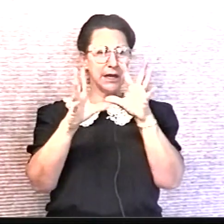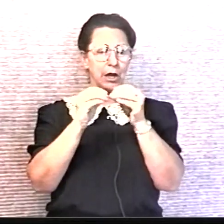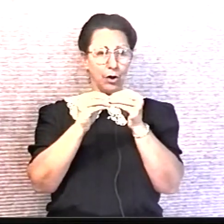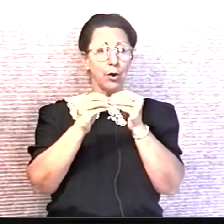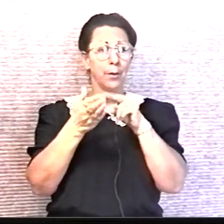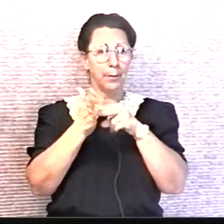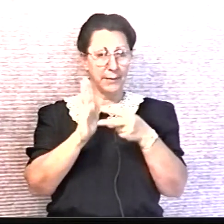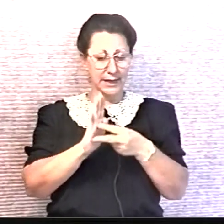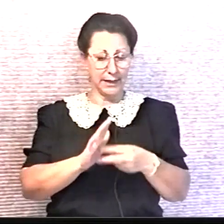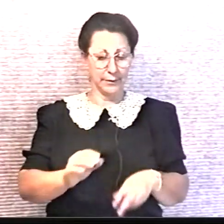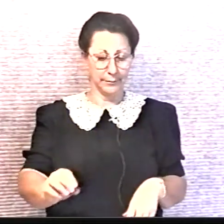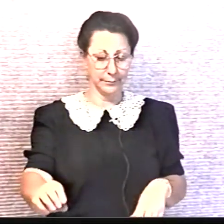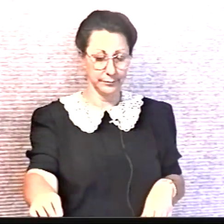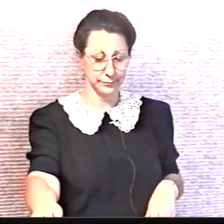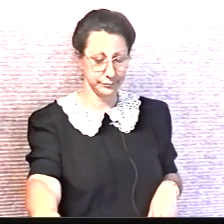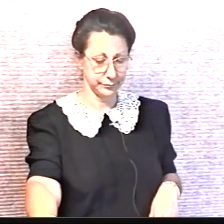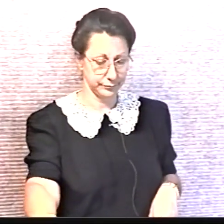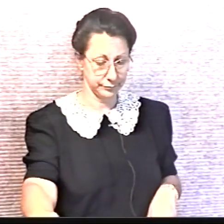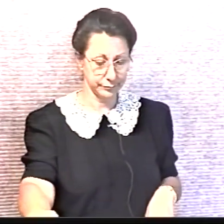clear meaning.